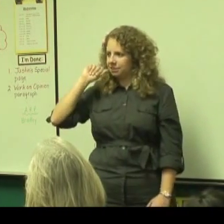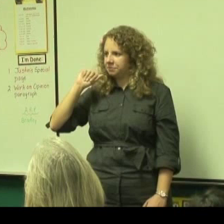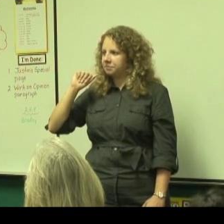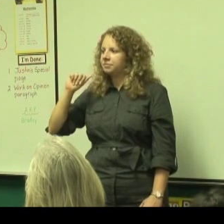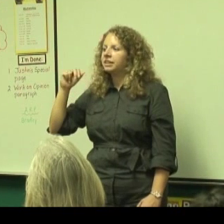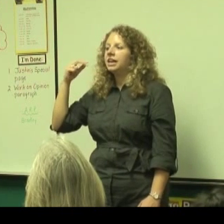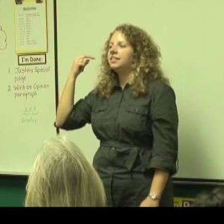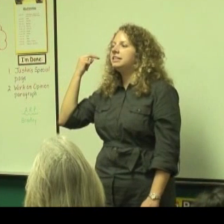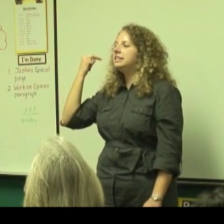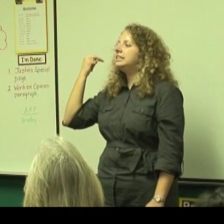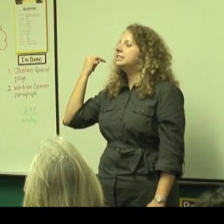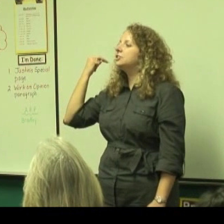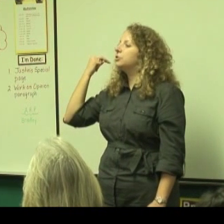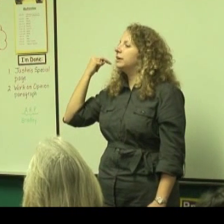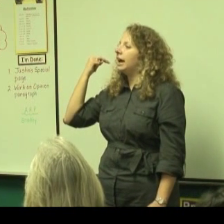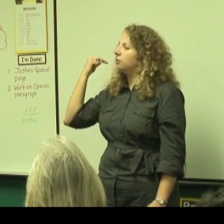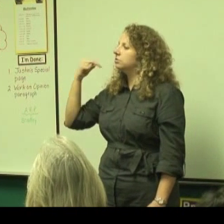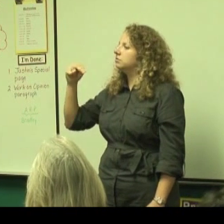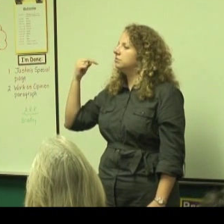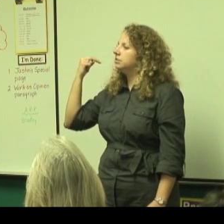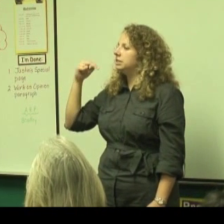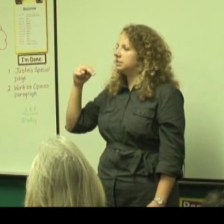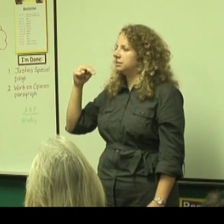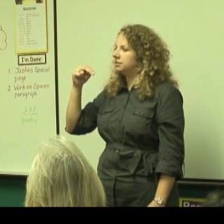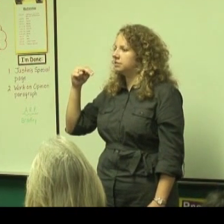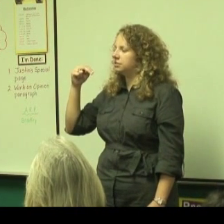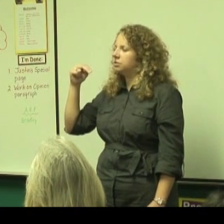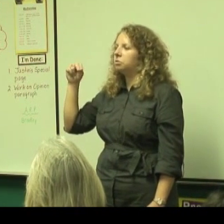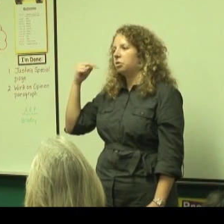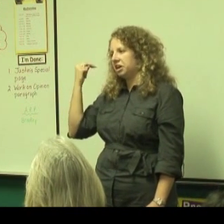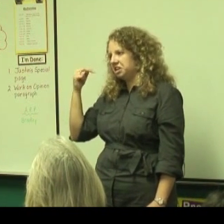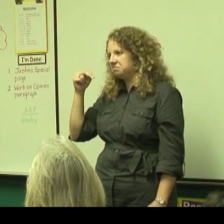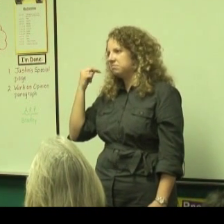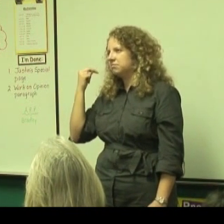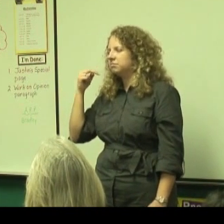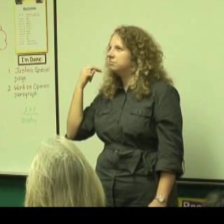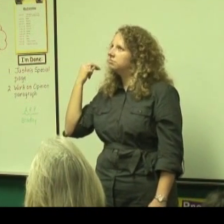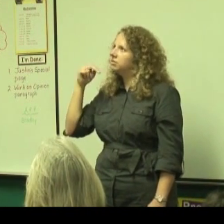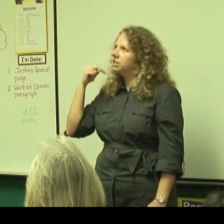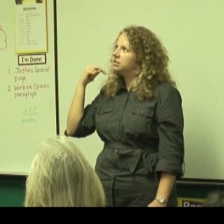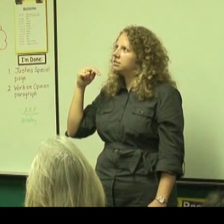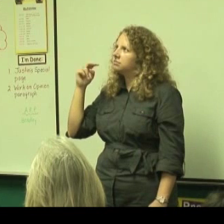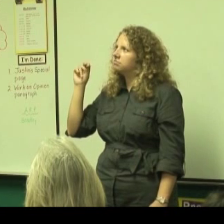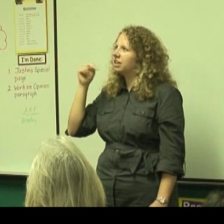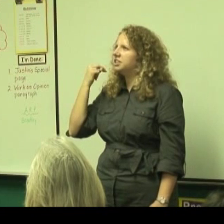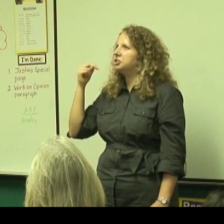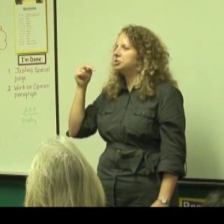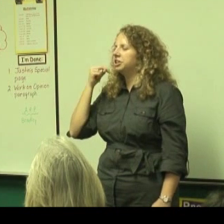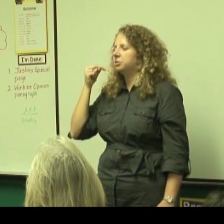is. And then niece is going out. Niece. Or in. I think usually it goes in.